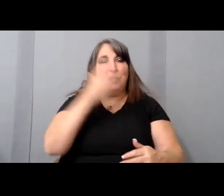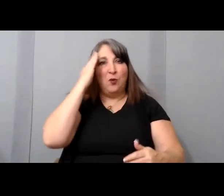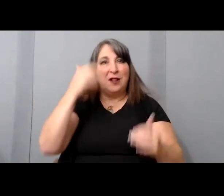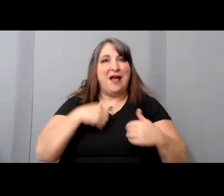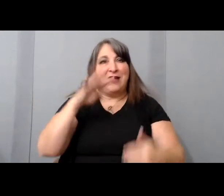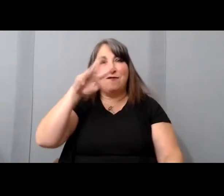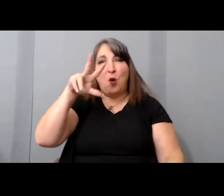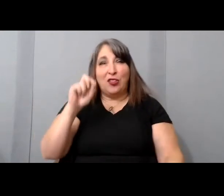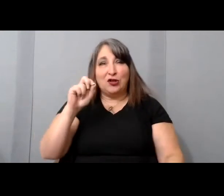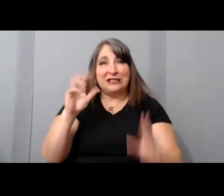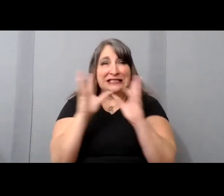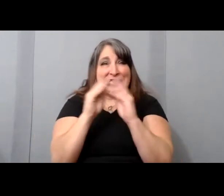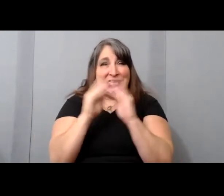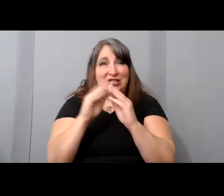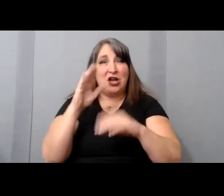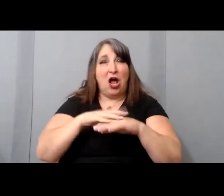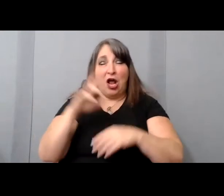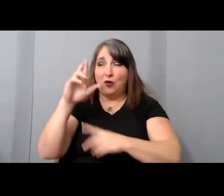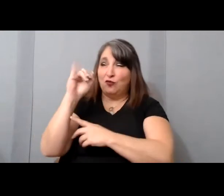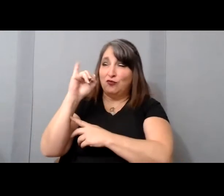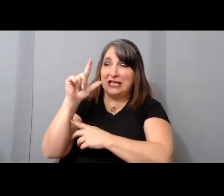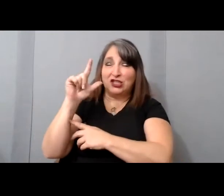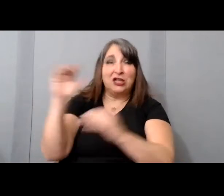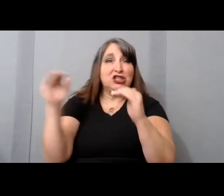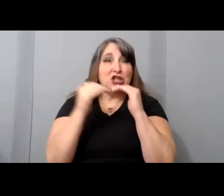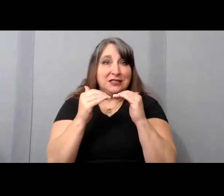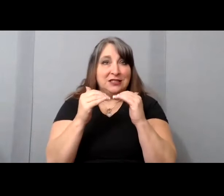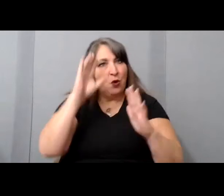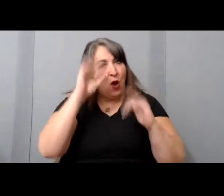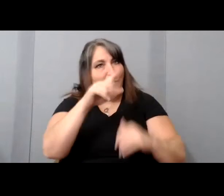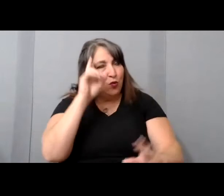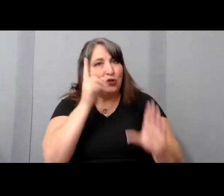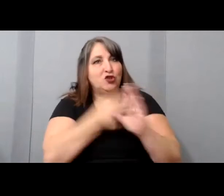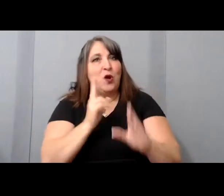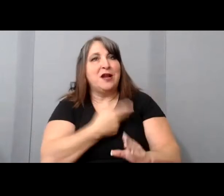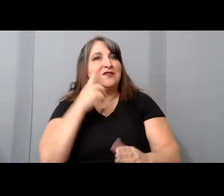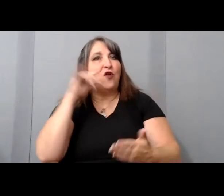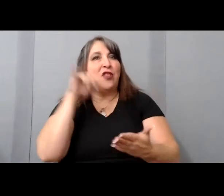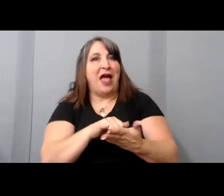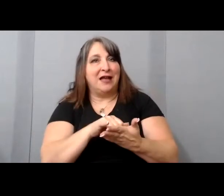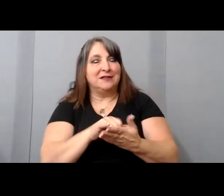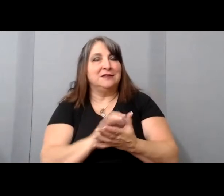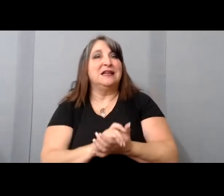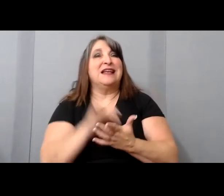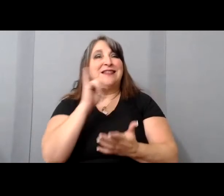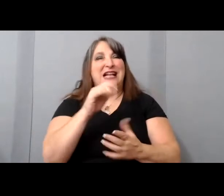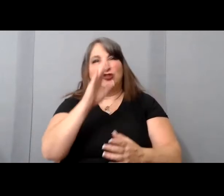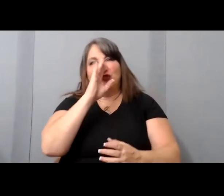justice. And I hope you will all join us for that, which I think is directly connected